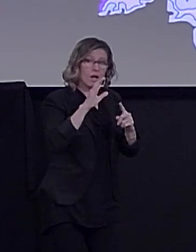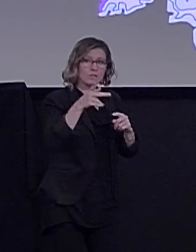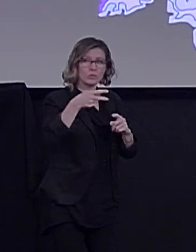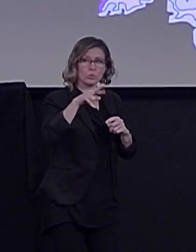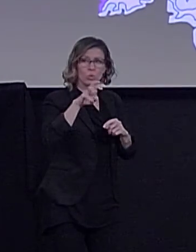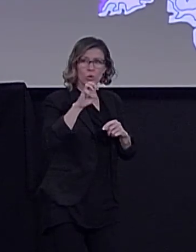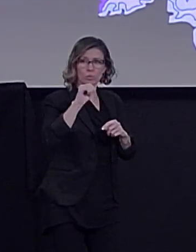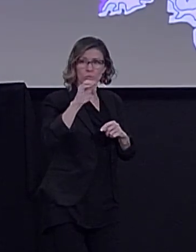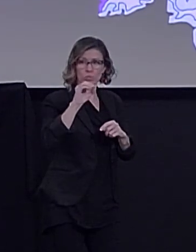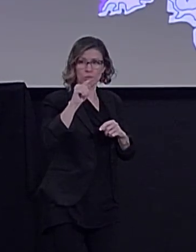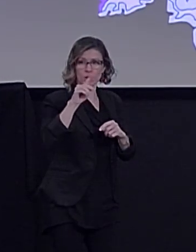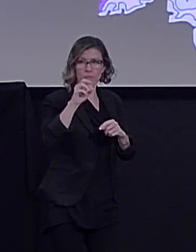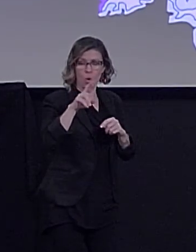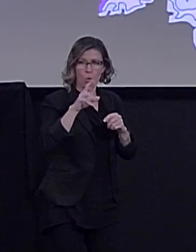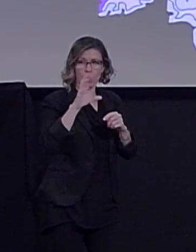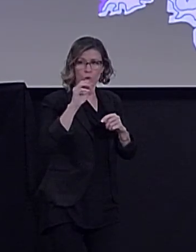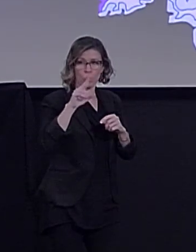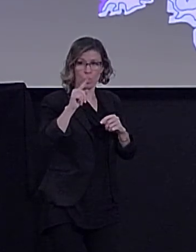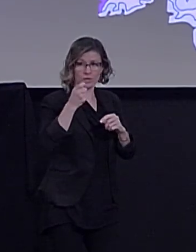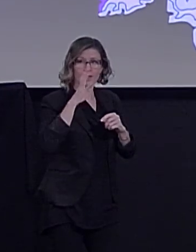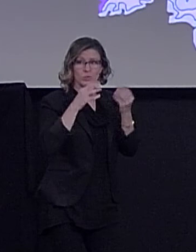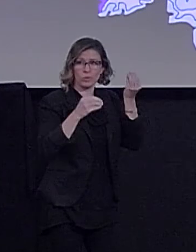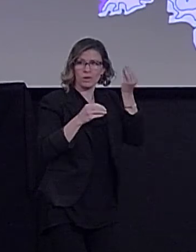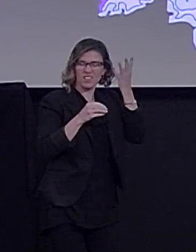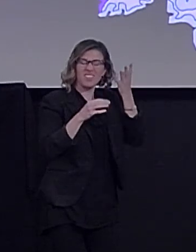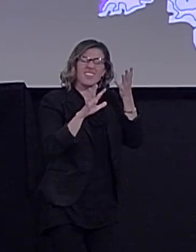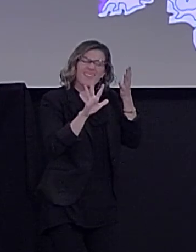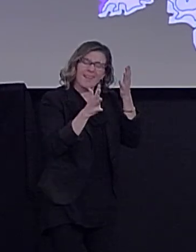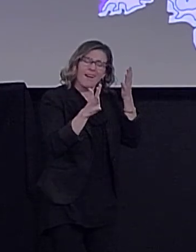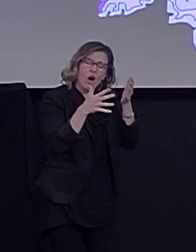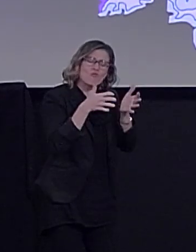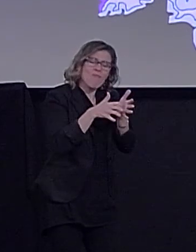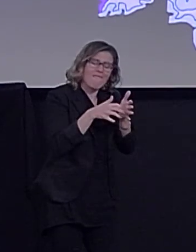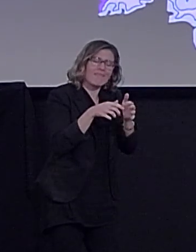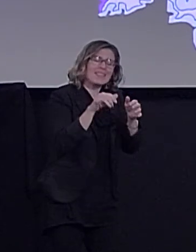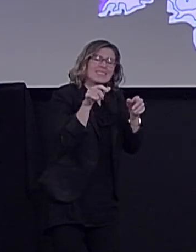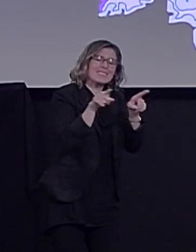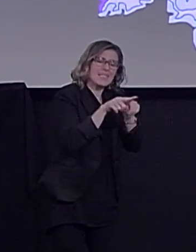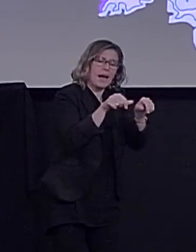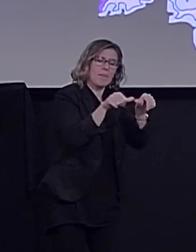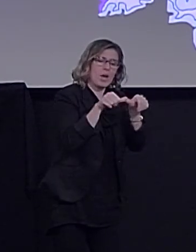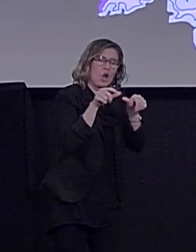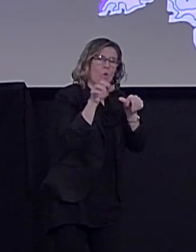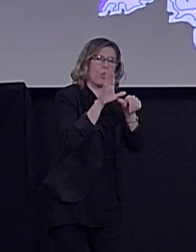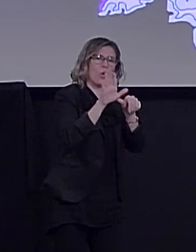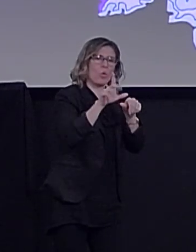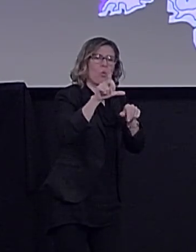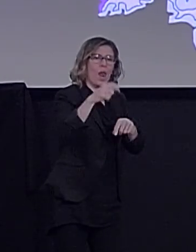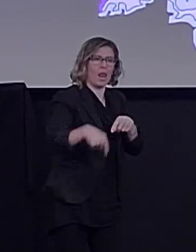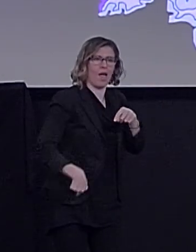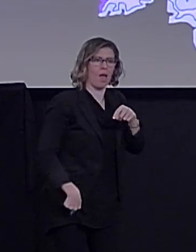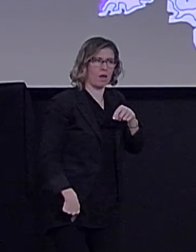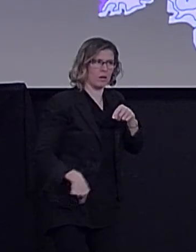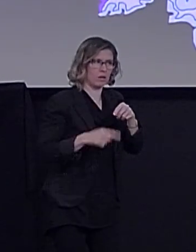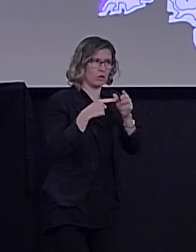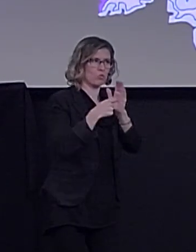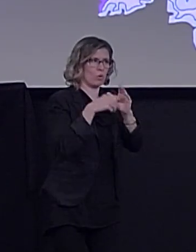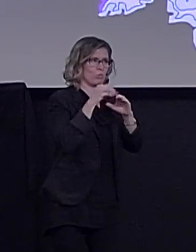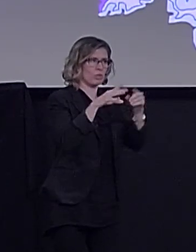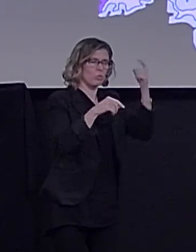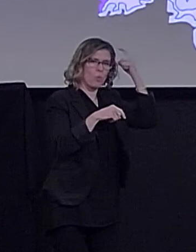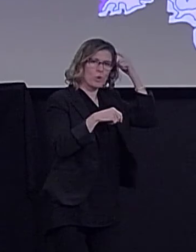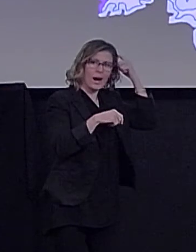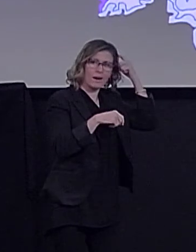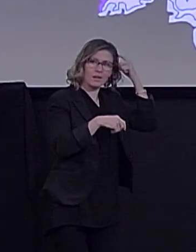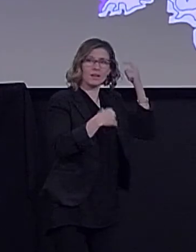and approximately the area where is represented the leg. If you heard another word in which you use the hand,